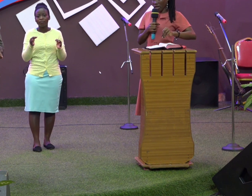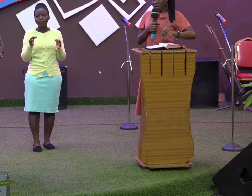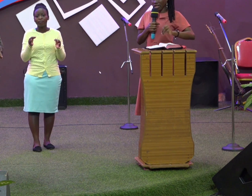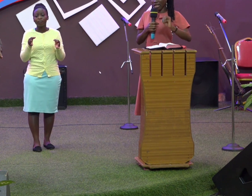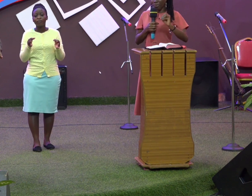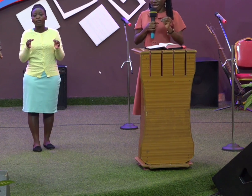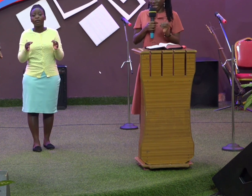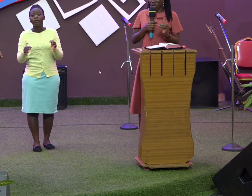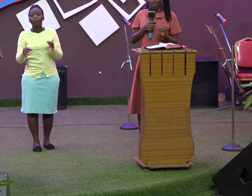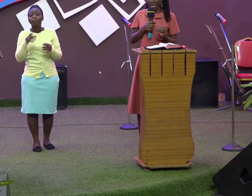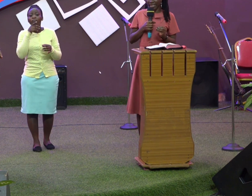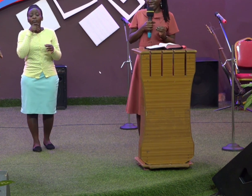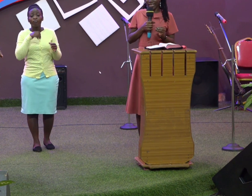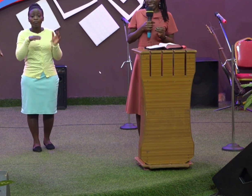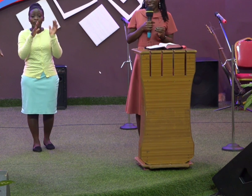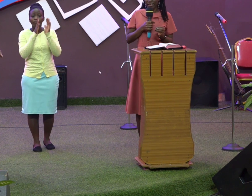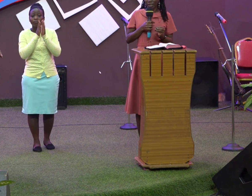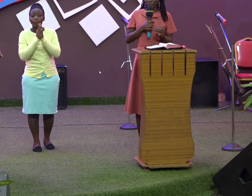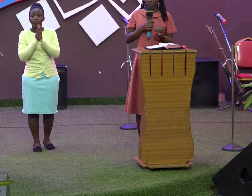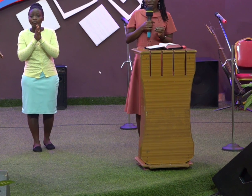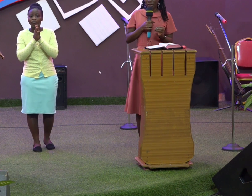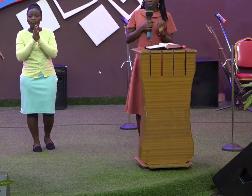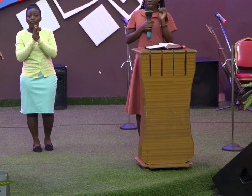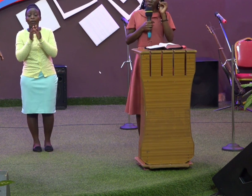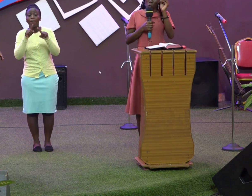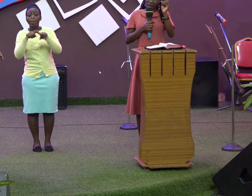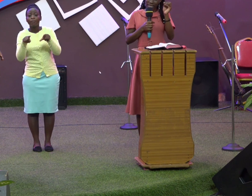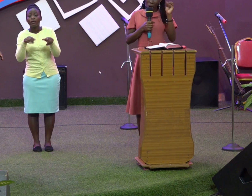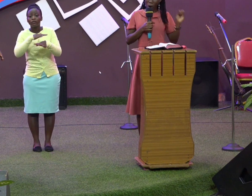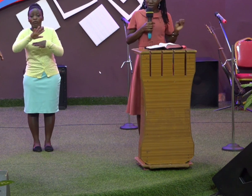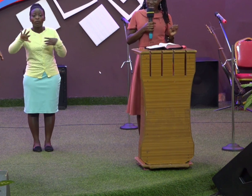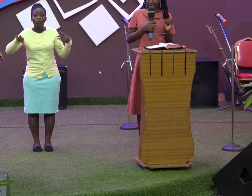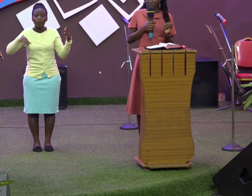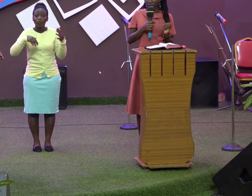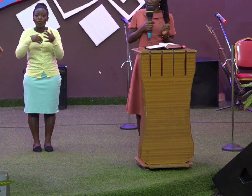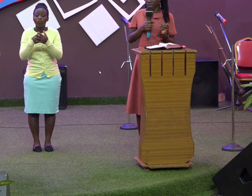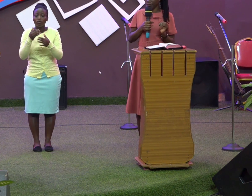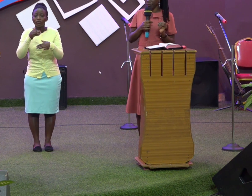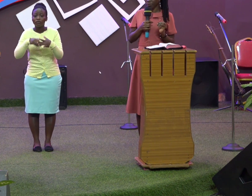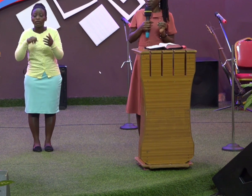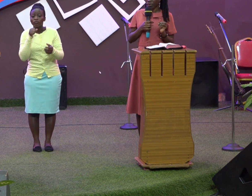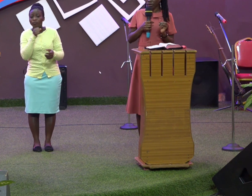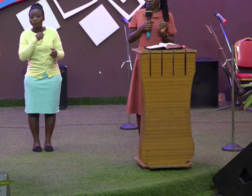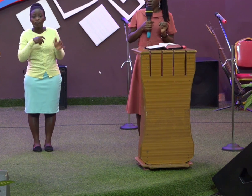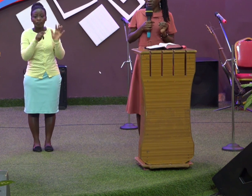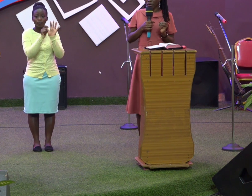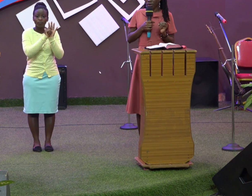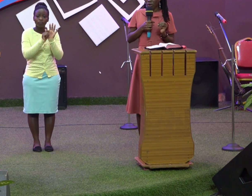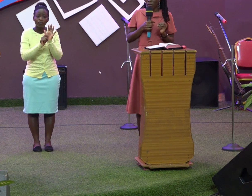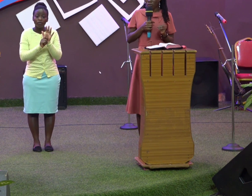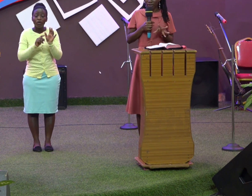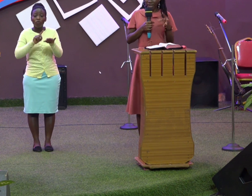Judges 6:36. That's the prayer Gideon made. But that was in the Old Testament, when